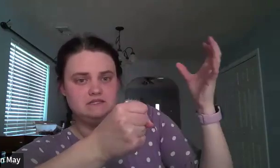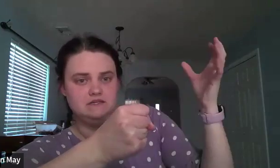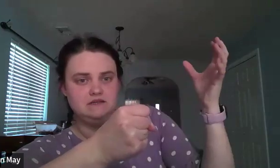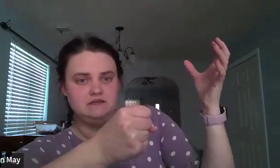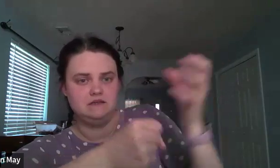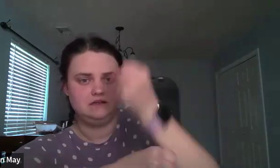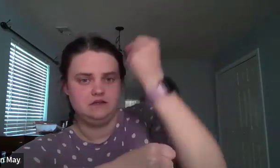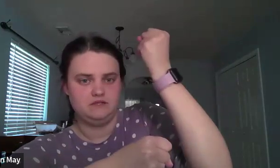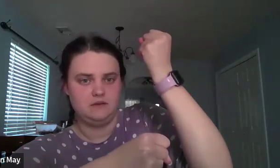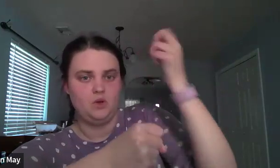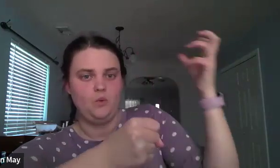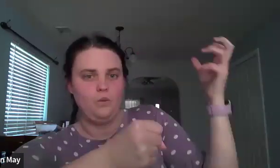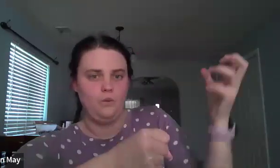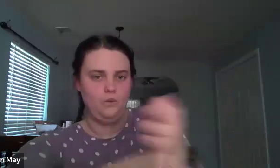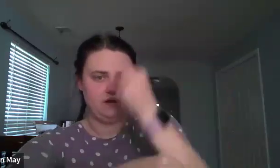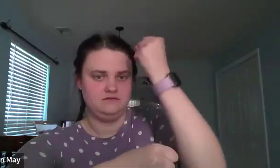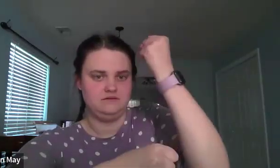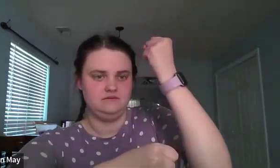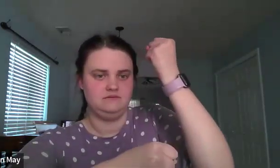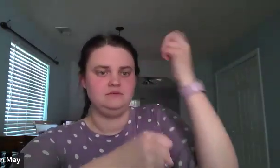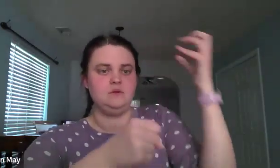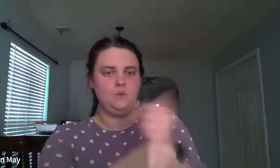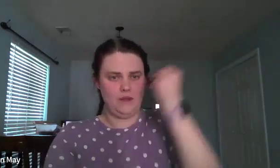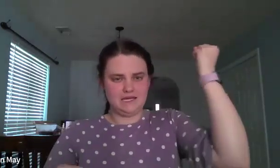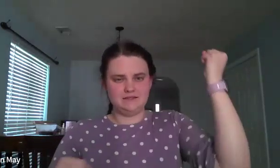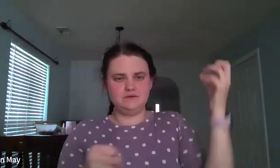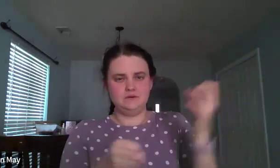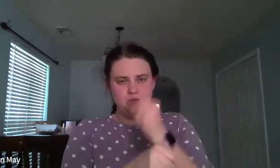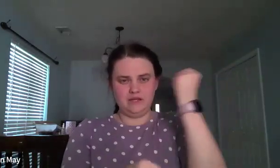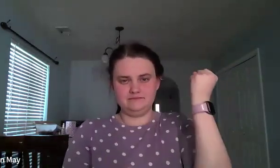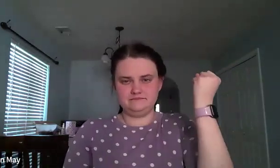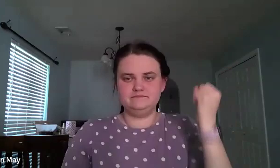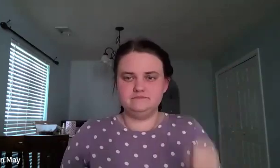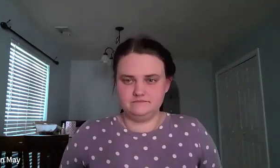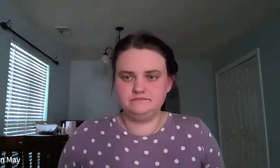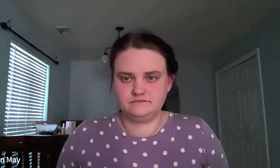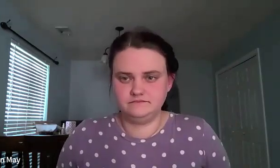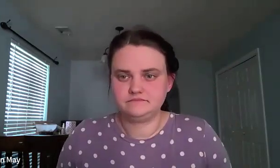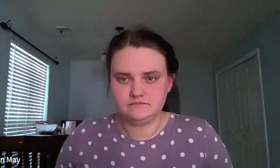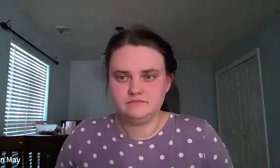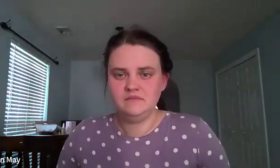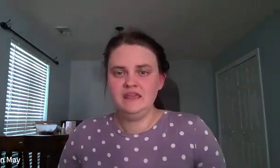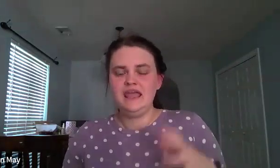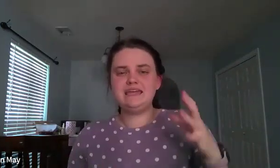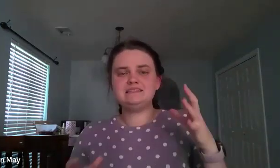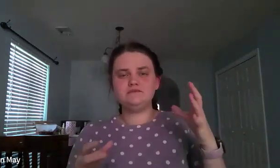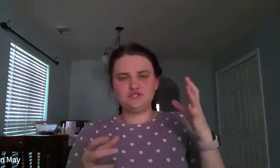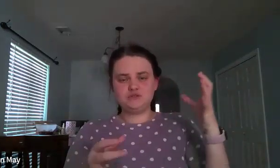gonna change it, not change it. The fist, go on top. Win. win, win. Mm-hmm. It's the visual is